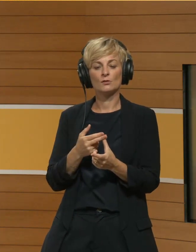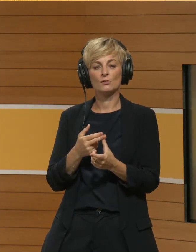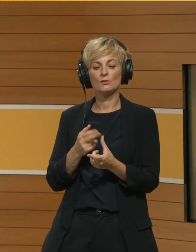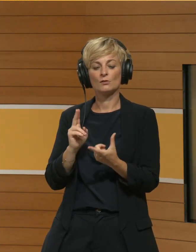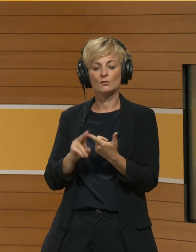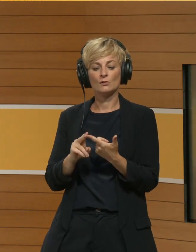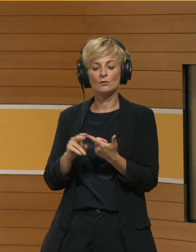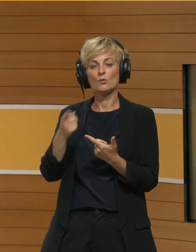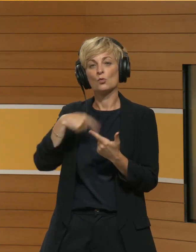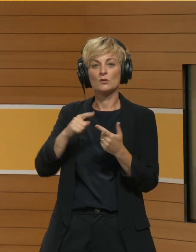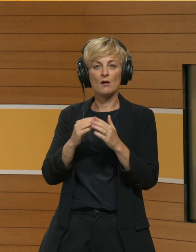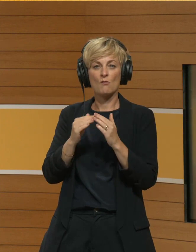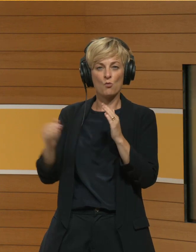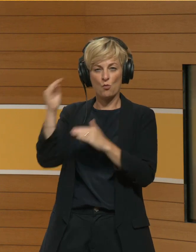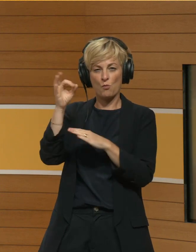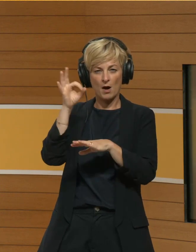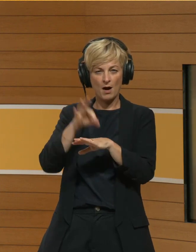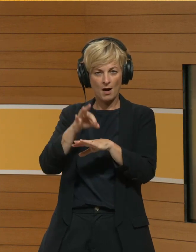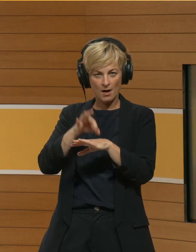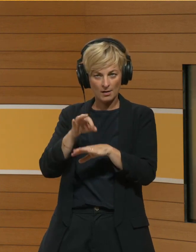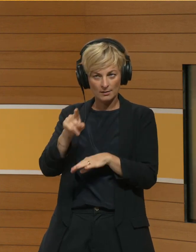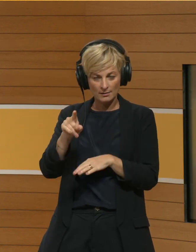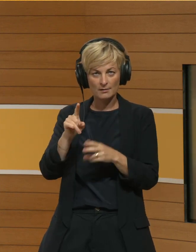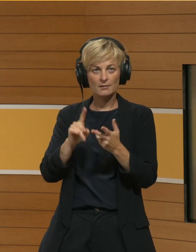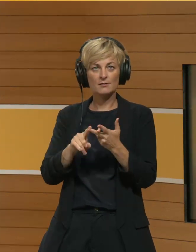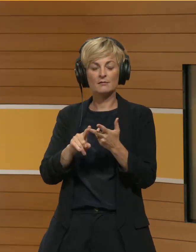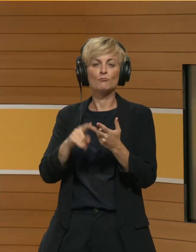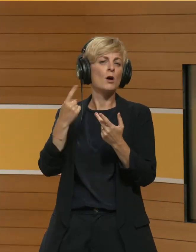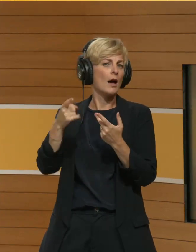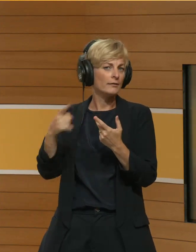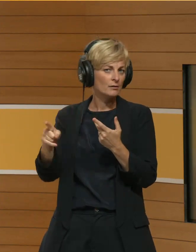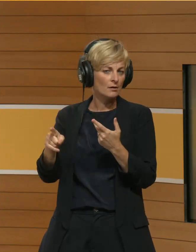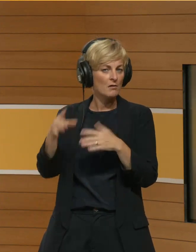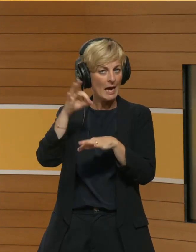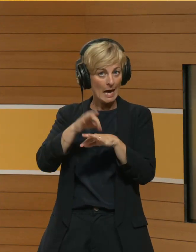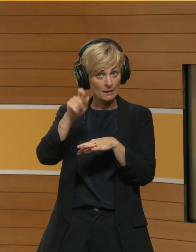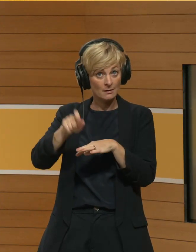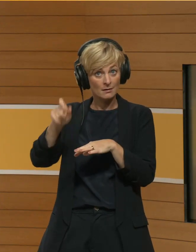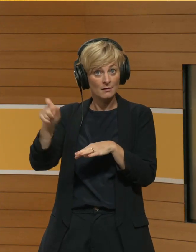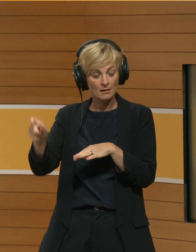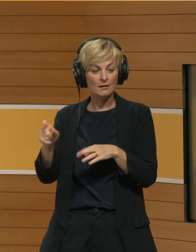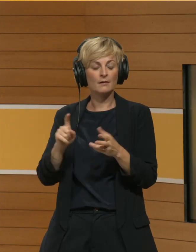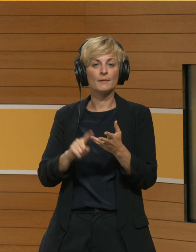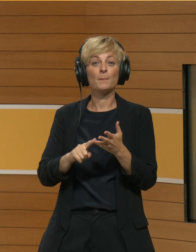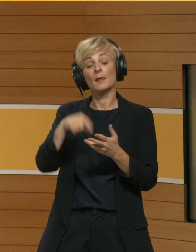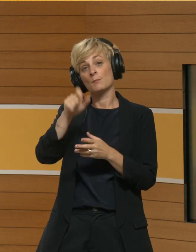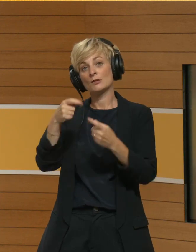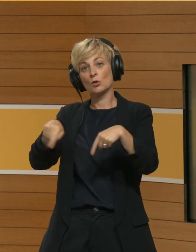non-consultant hospital doctor, we have HR representative from quality and patient safety.